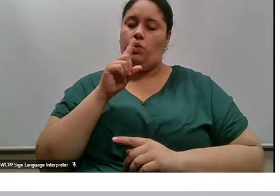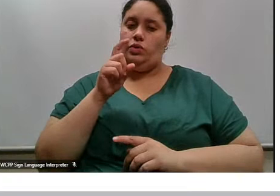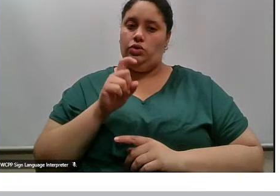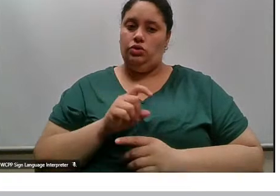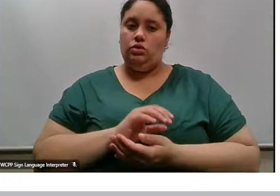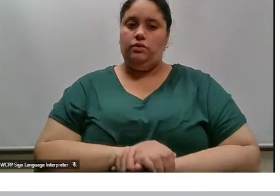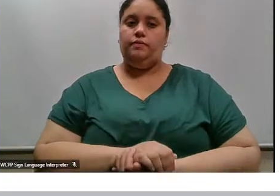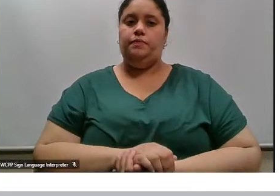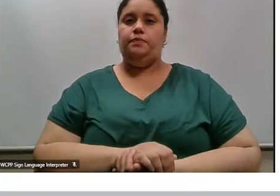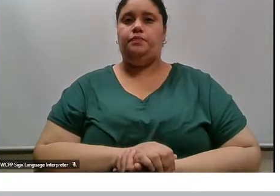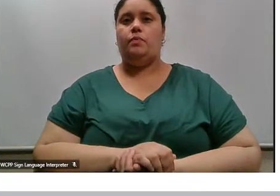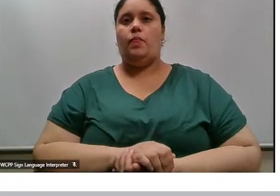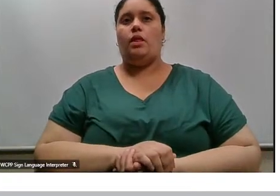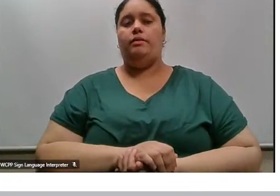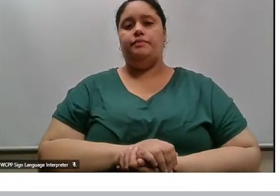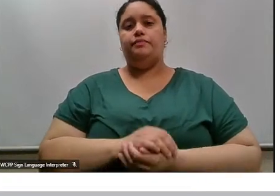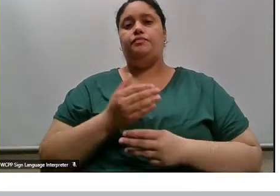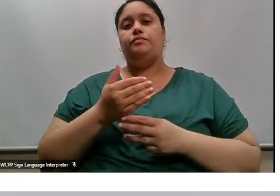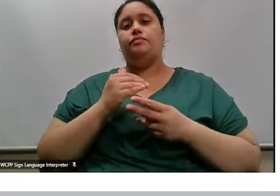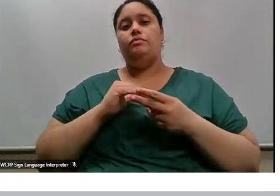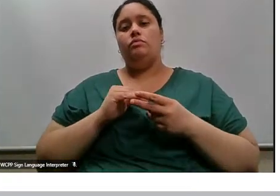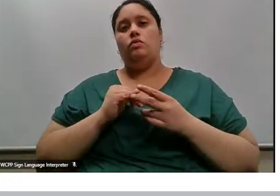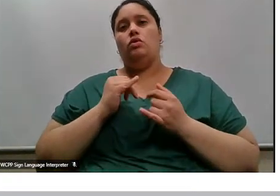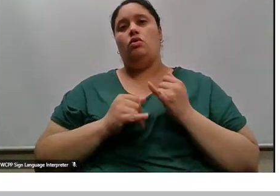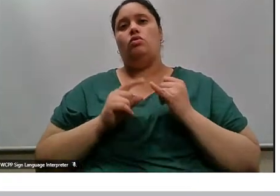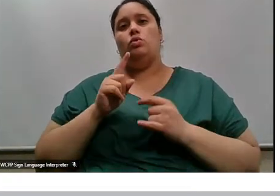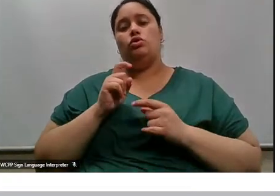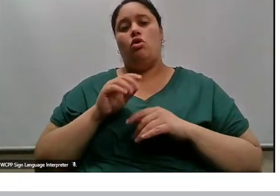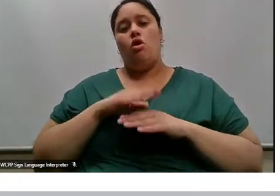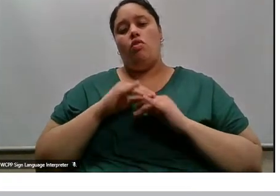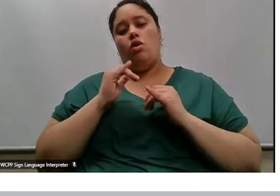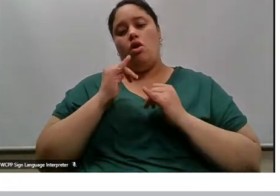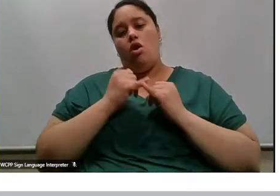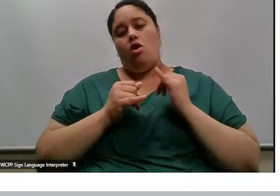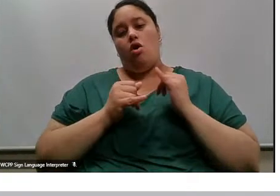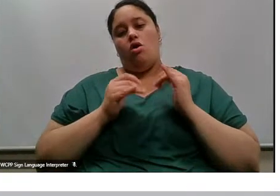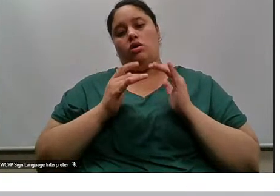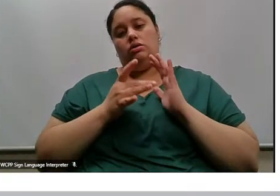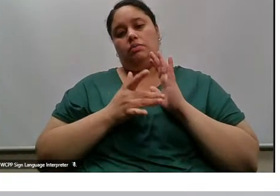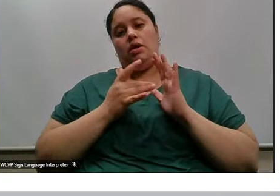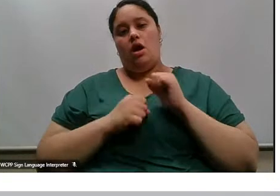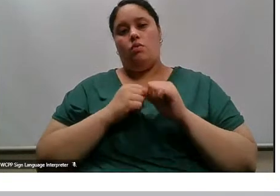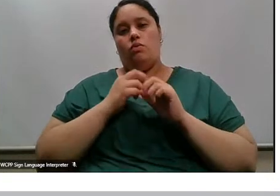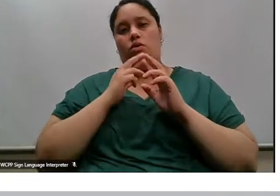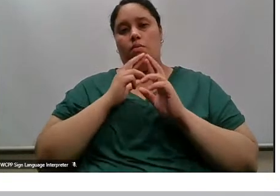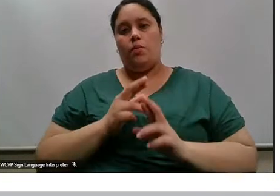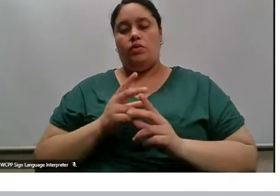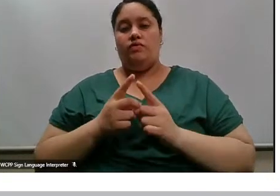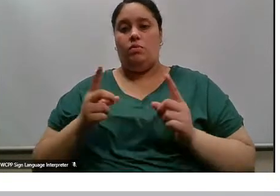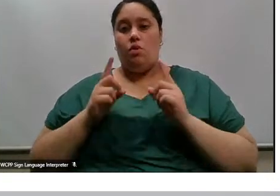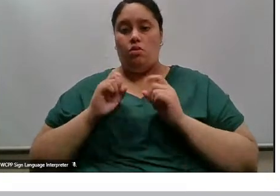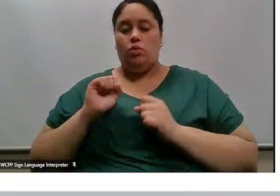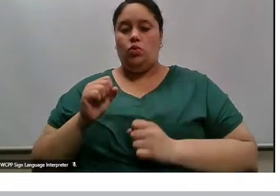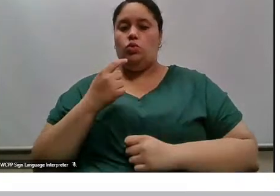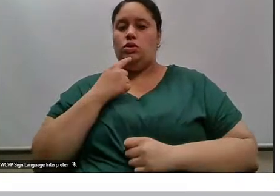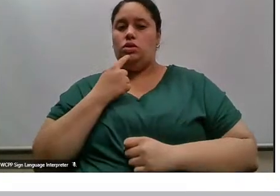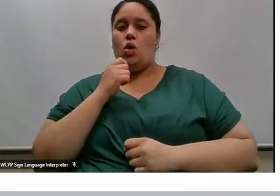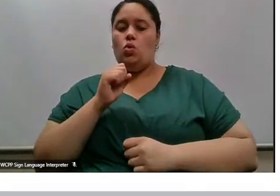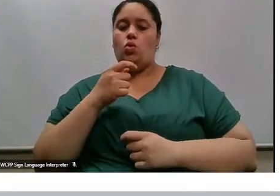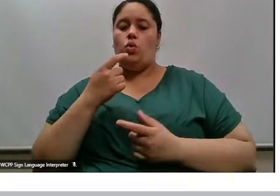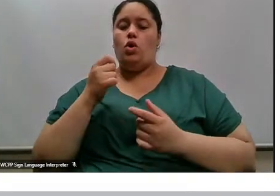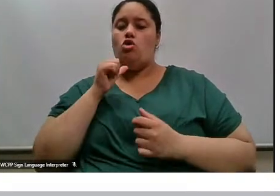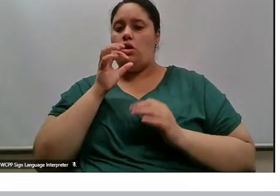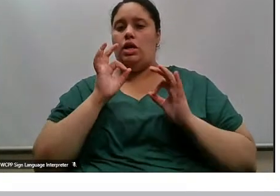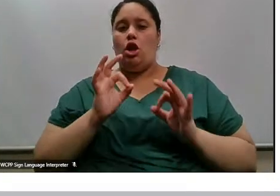Chair. And the last one is on the very last page of the annual report of the department, there where you say irregular